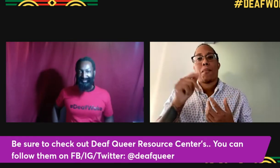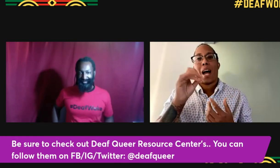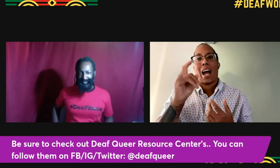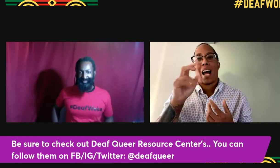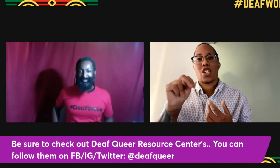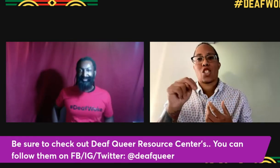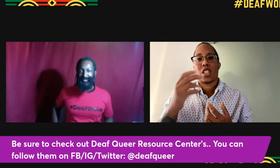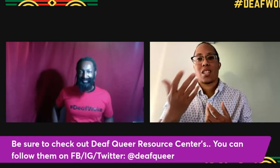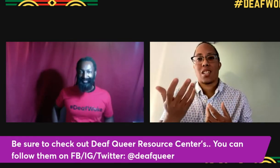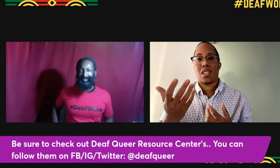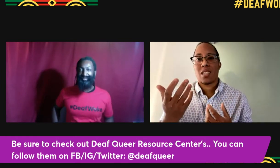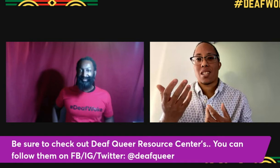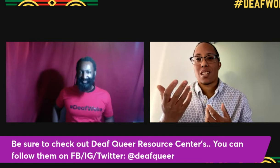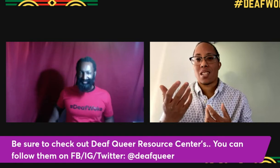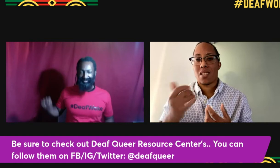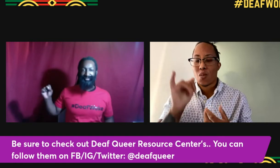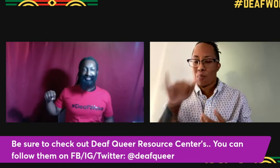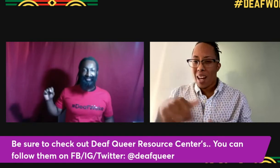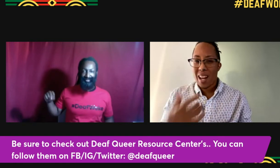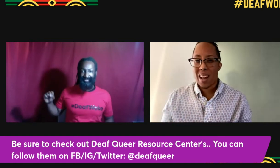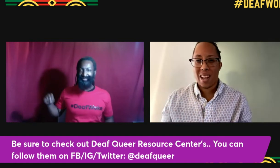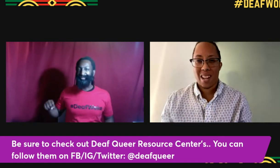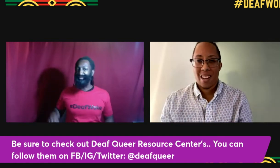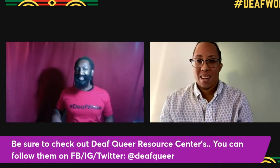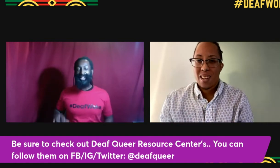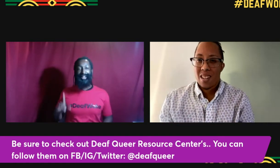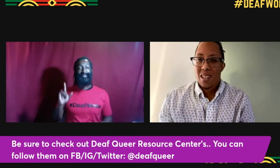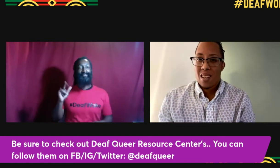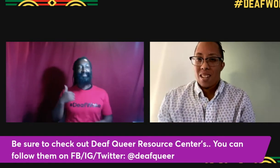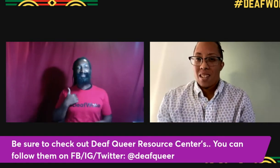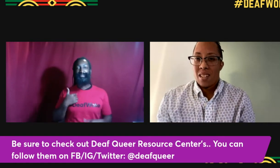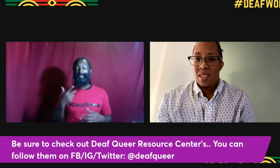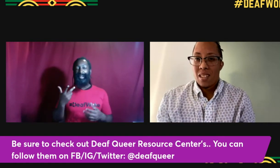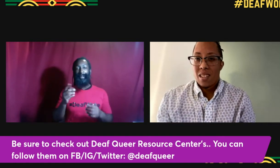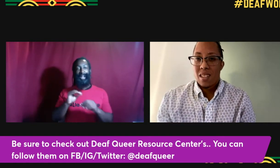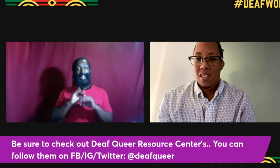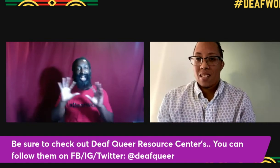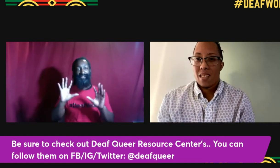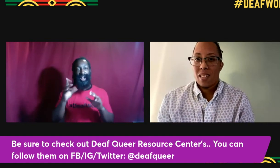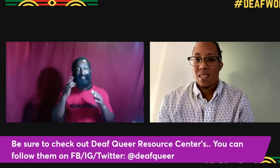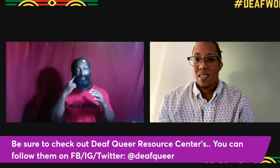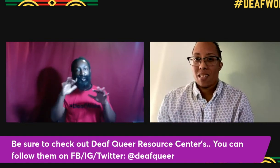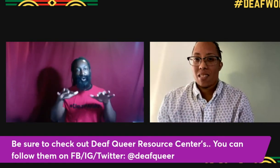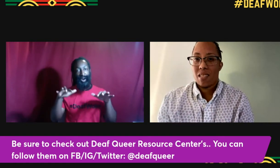Be involved and engage in your passion. Yes.